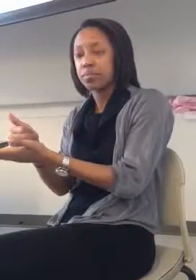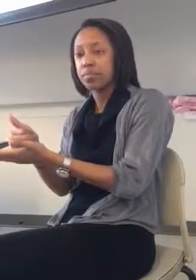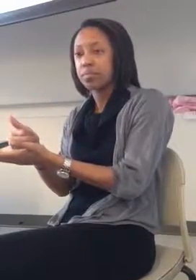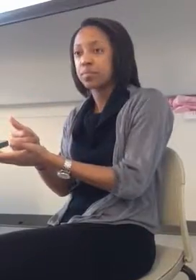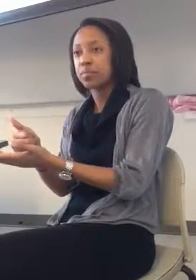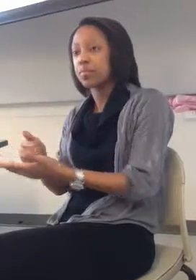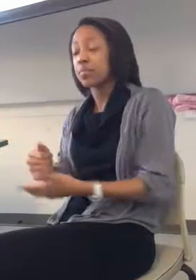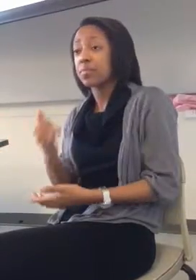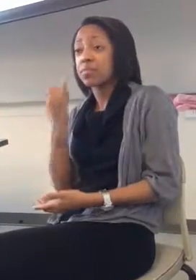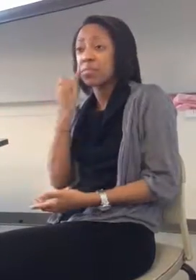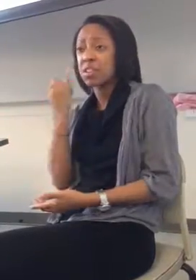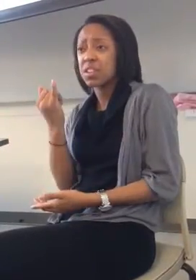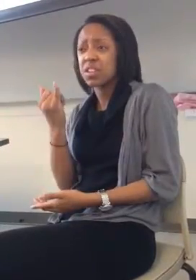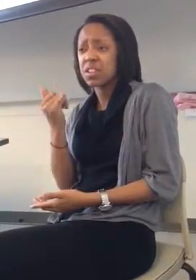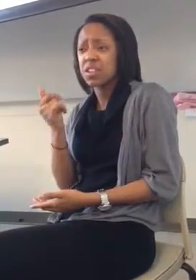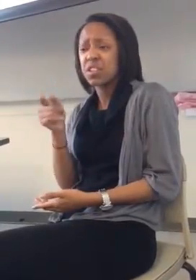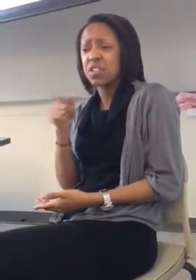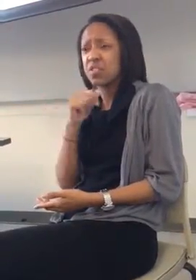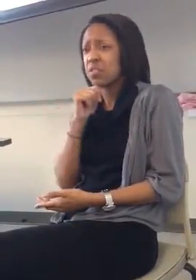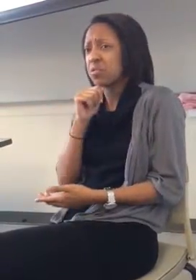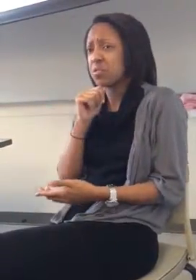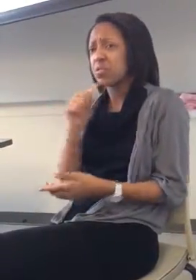If you don't agree with something, do you refer it out?